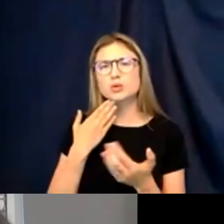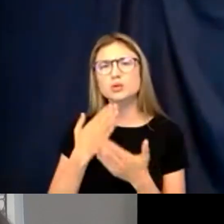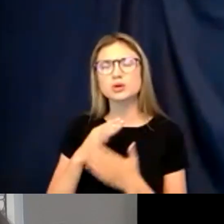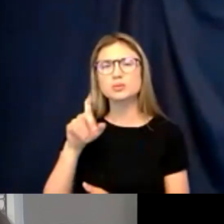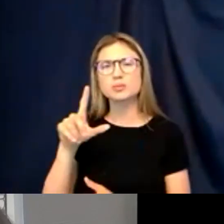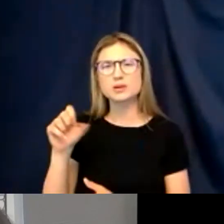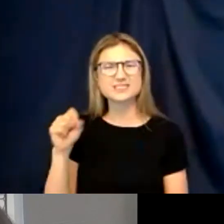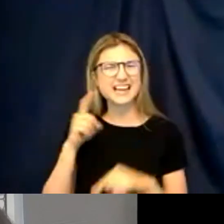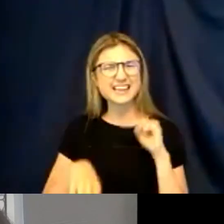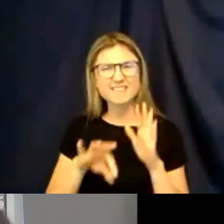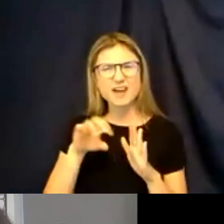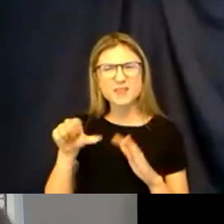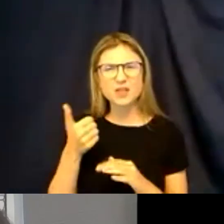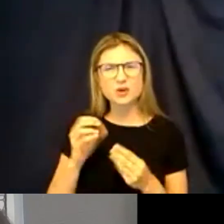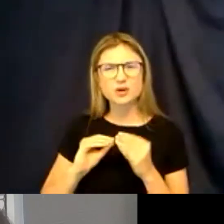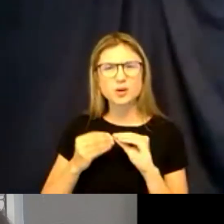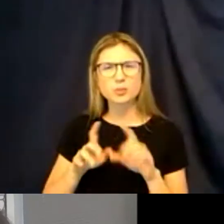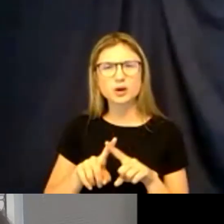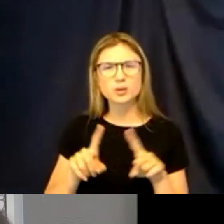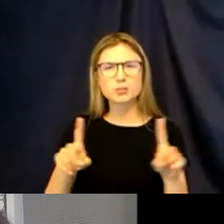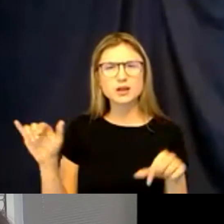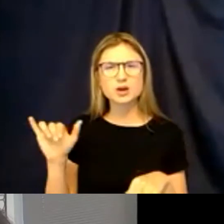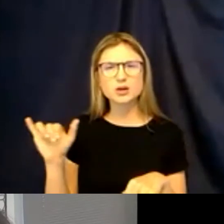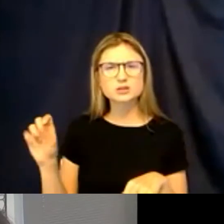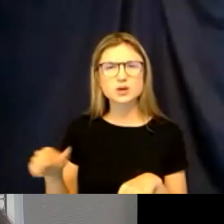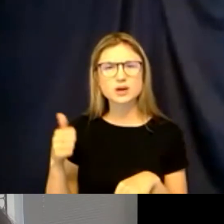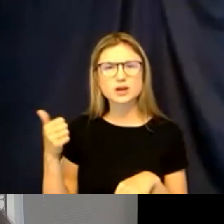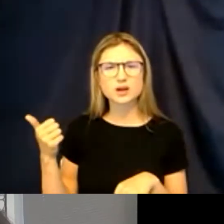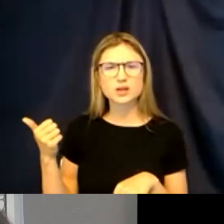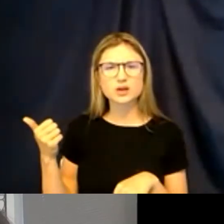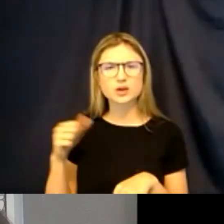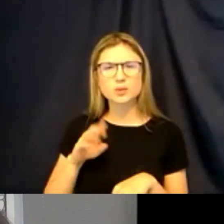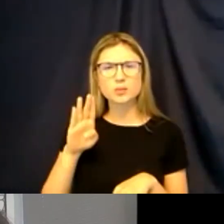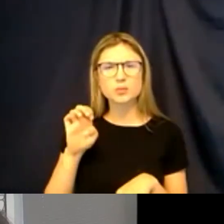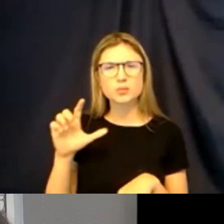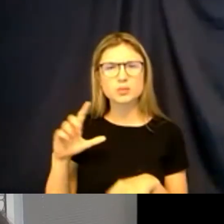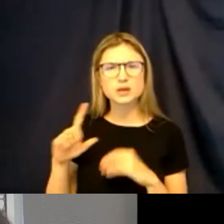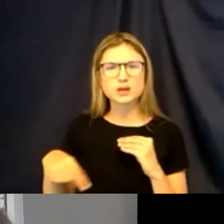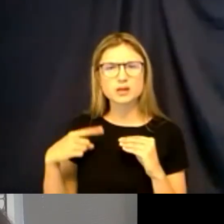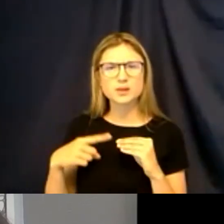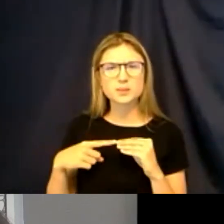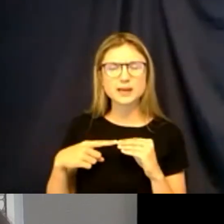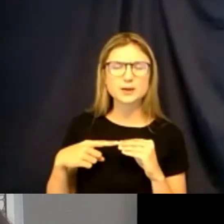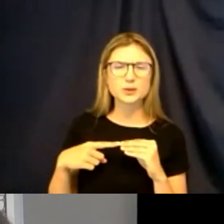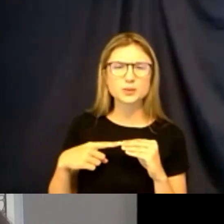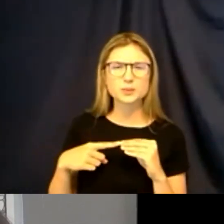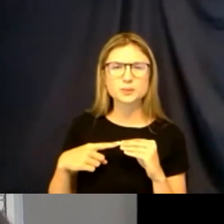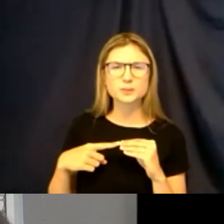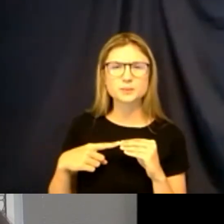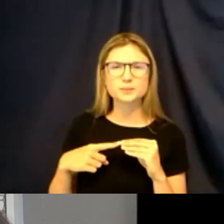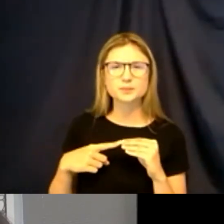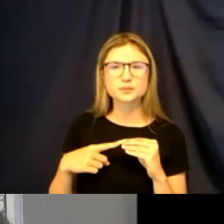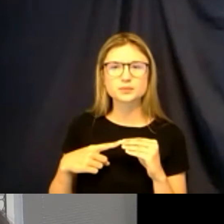that bill number, but there was also another bill in regards to